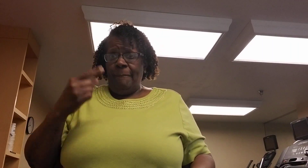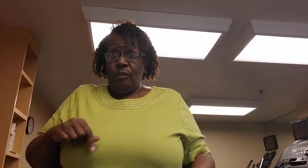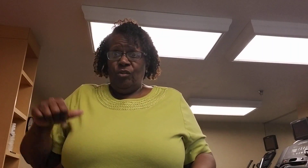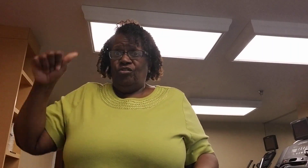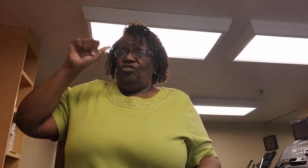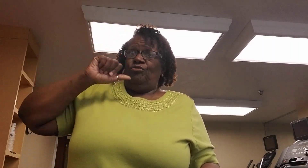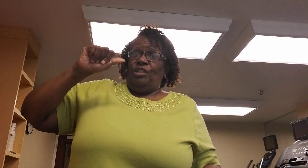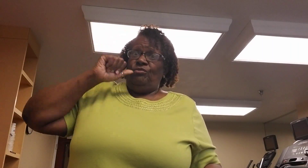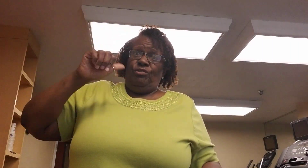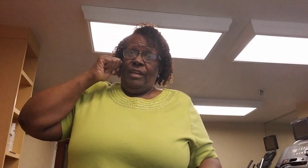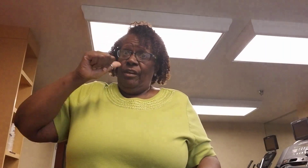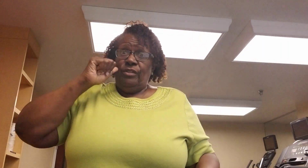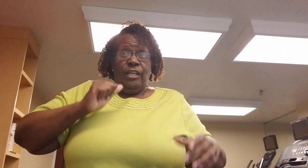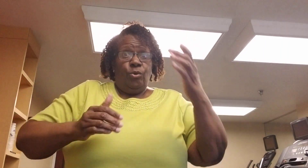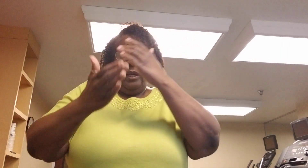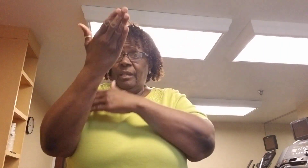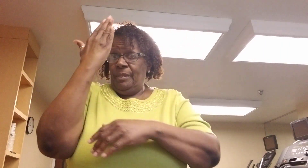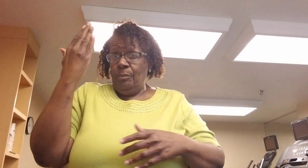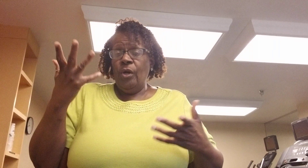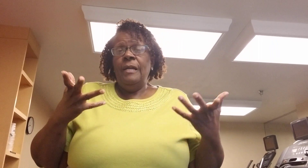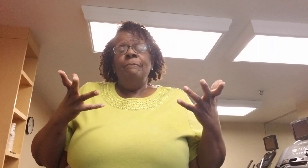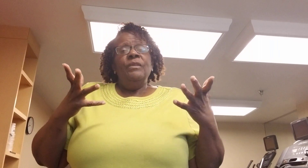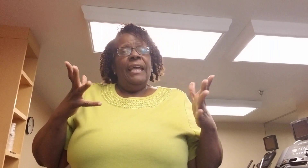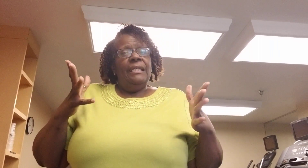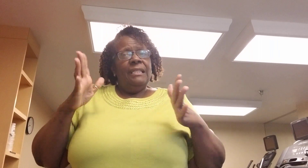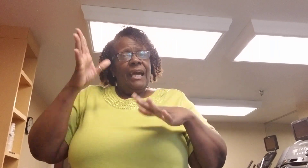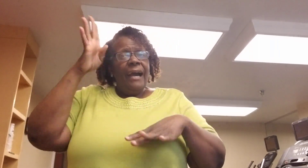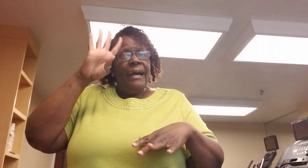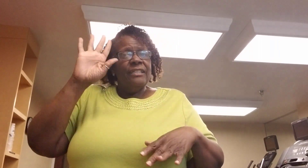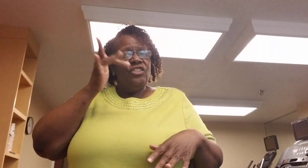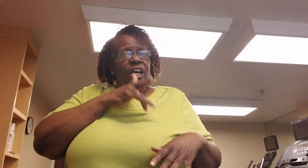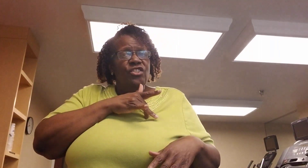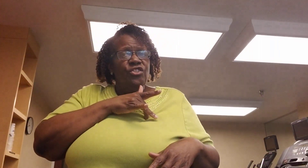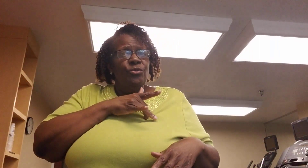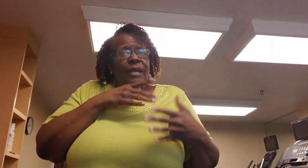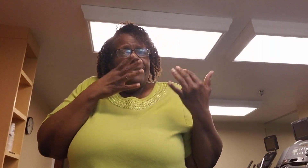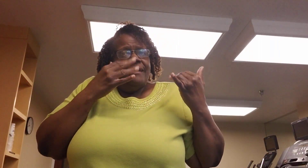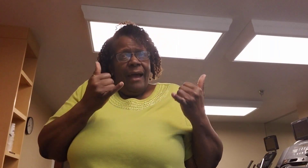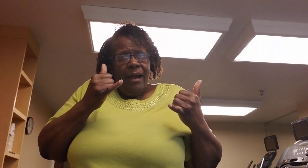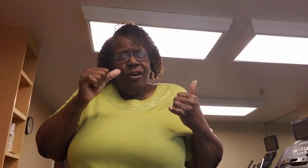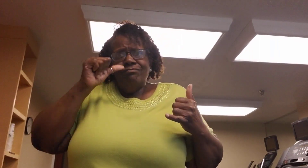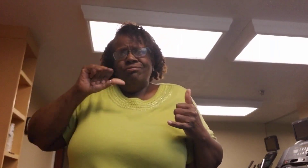You know, you just drink every day. You wake up in the morning and God touched you and now,